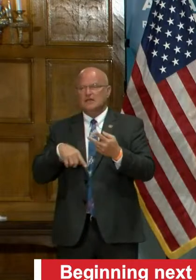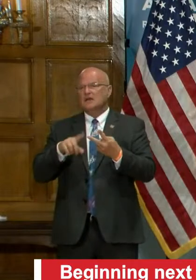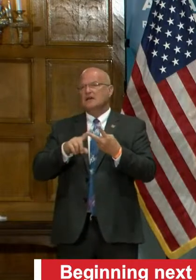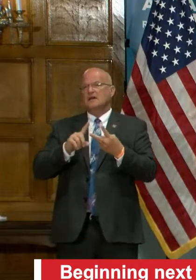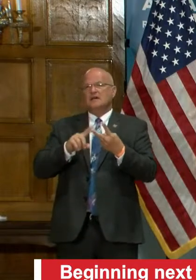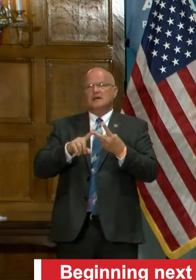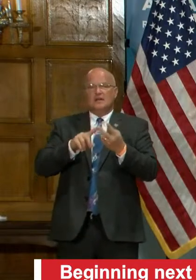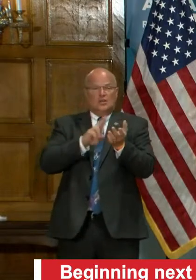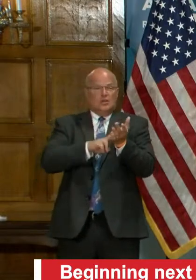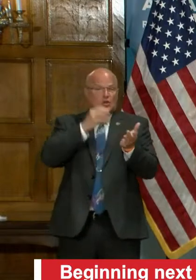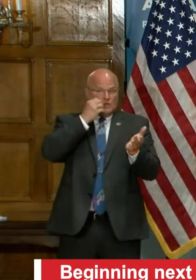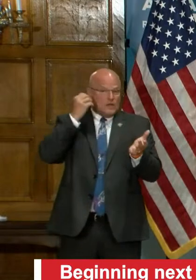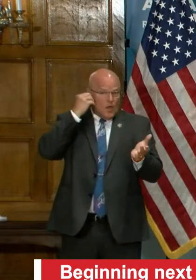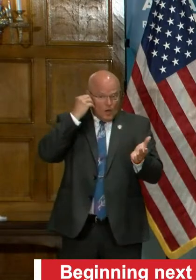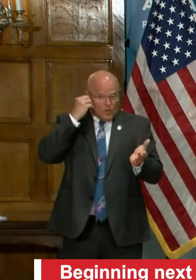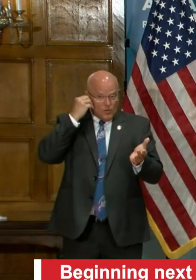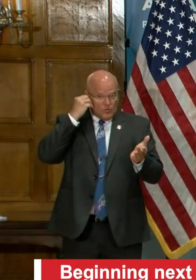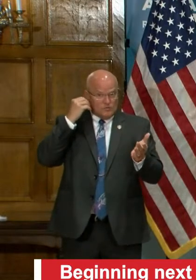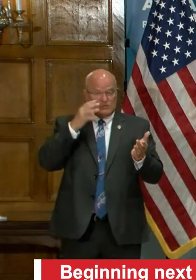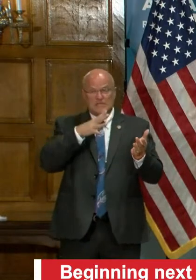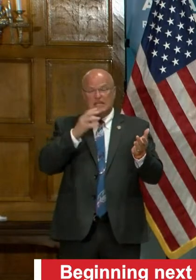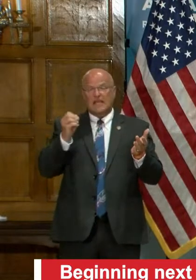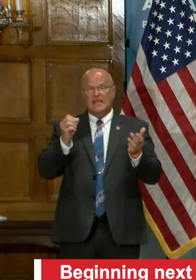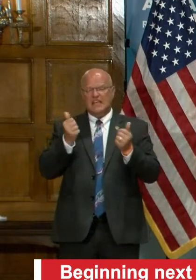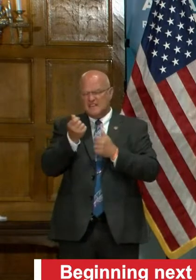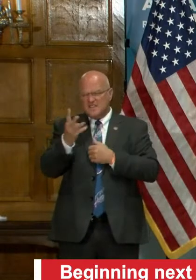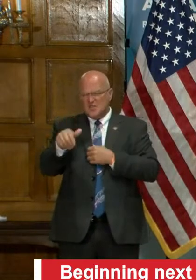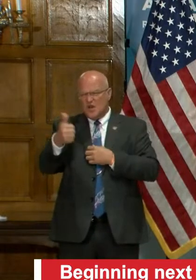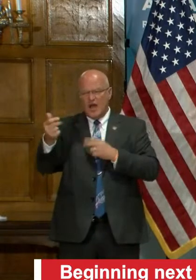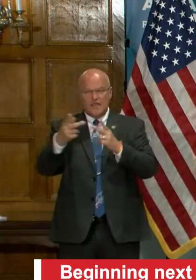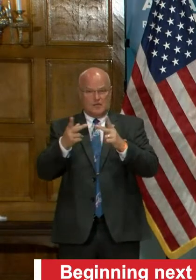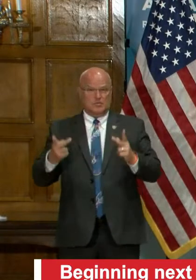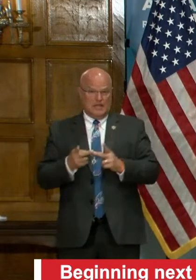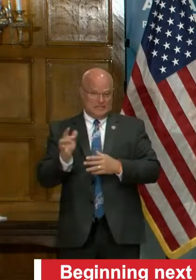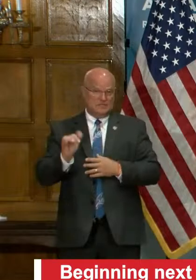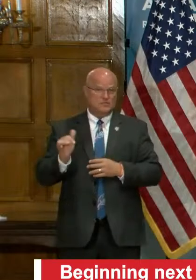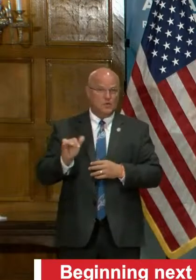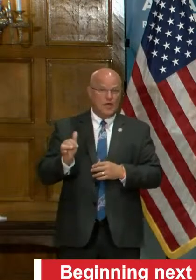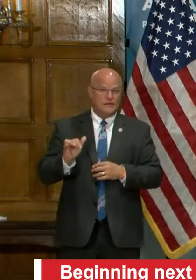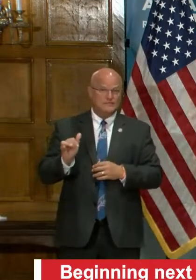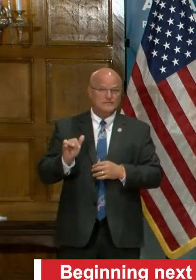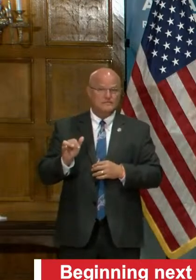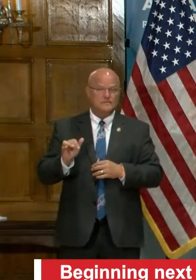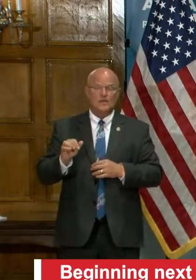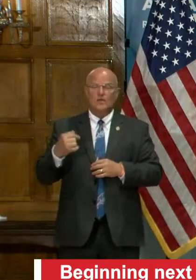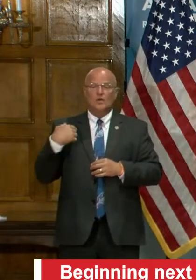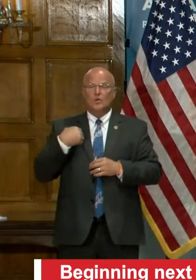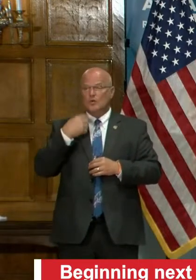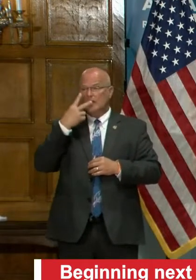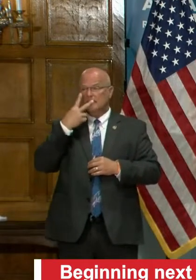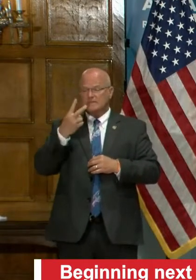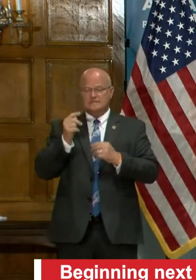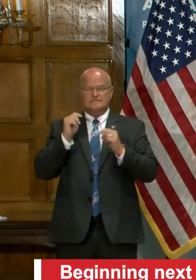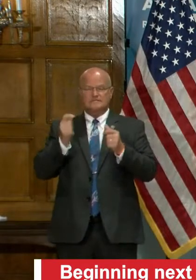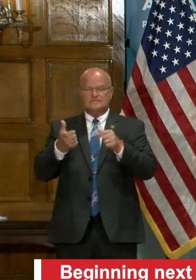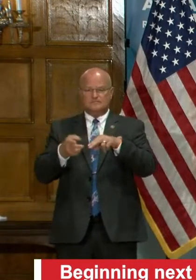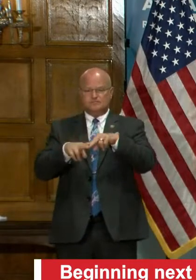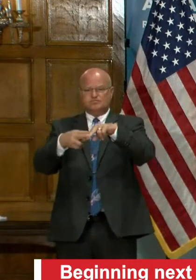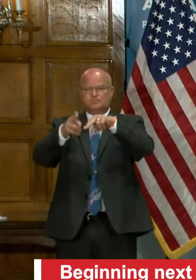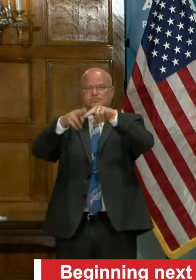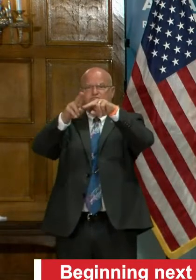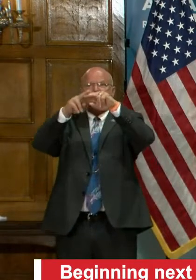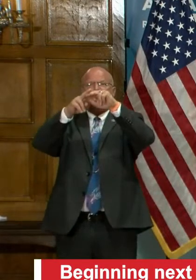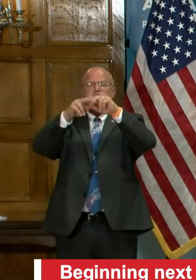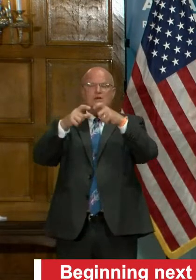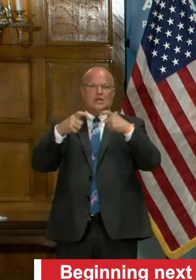like our nursing homes, and in a few other settings as well, where we've seen rapid increase to